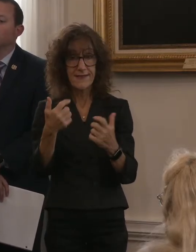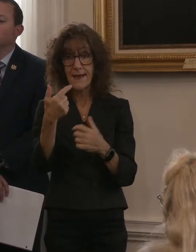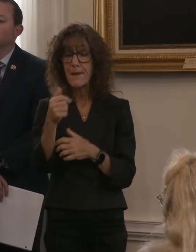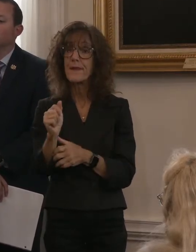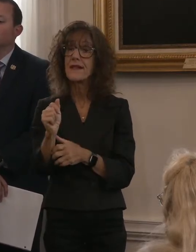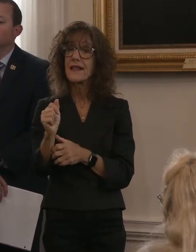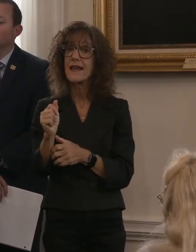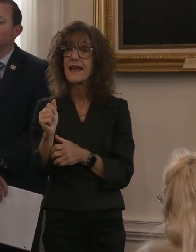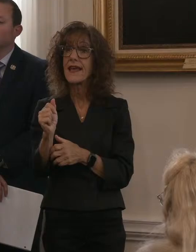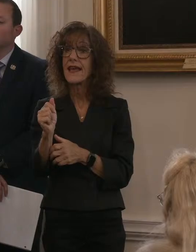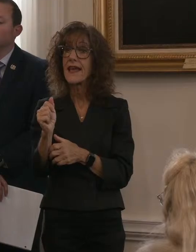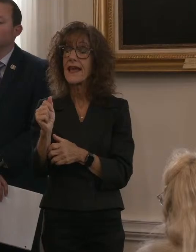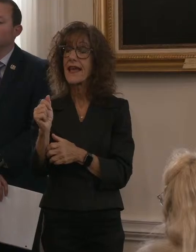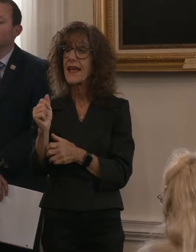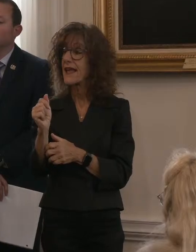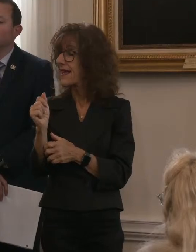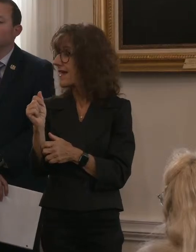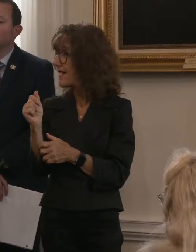had